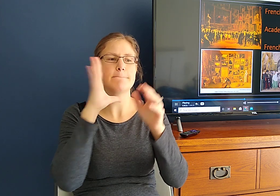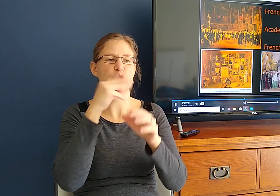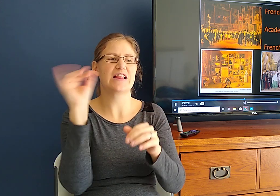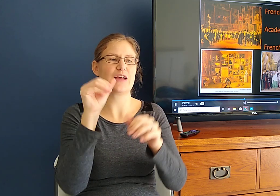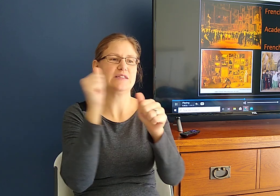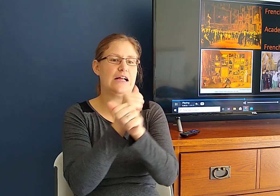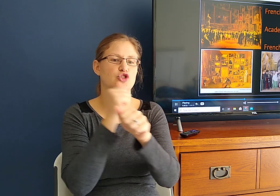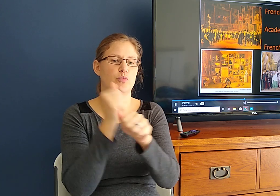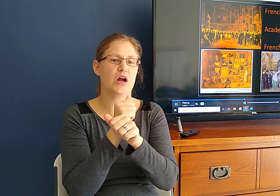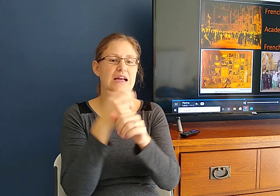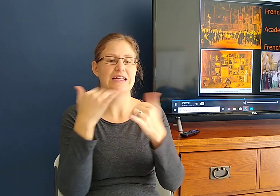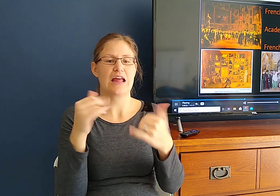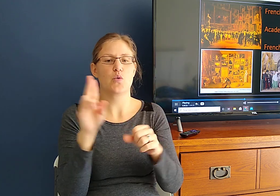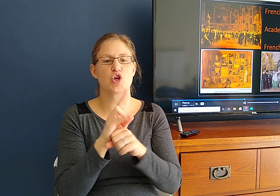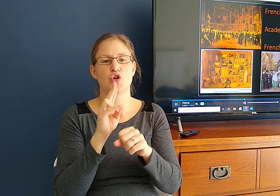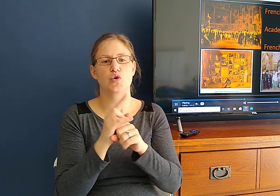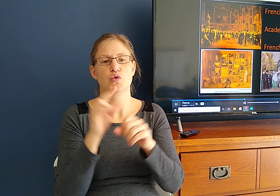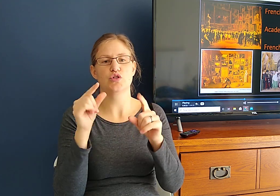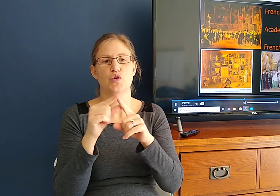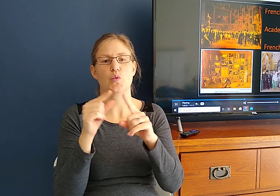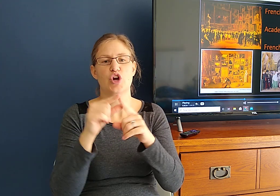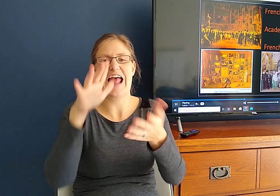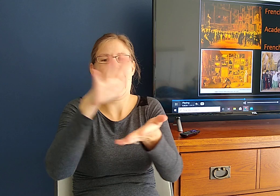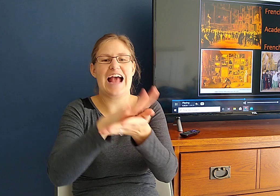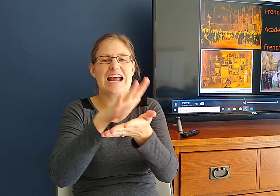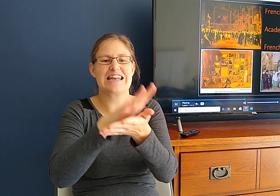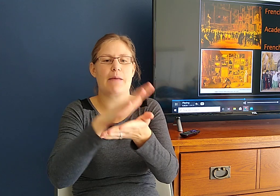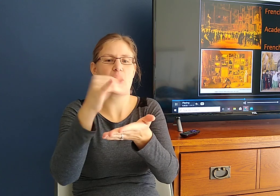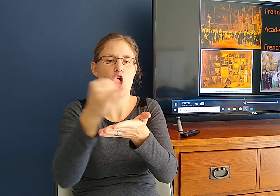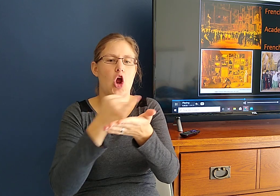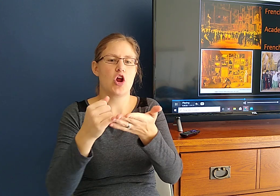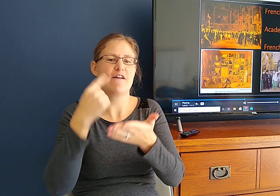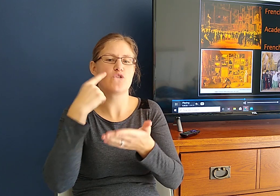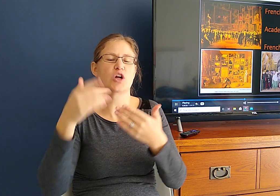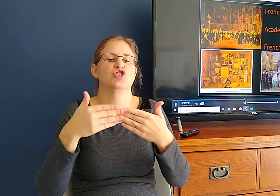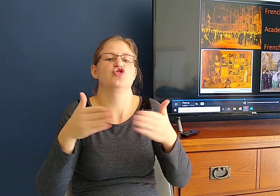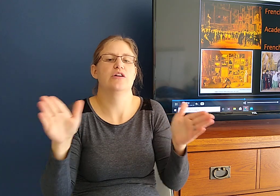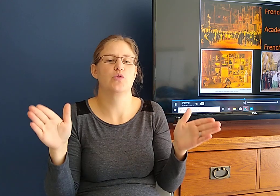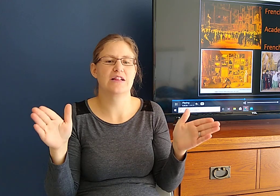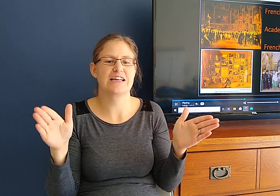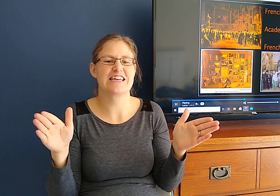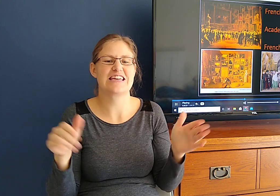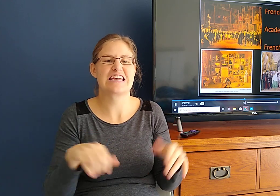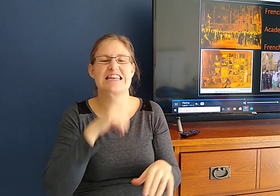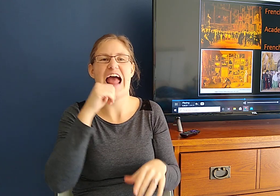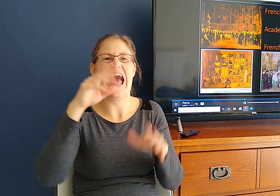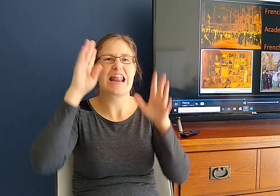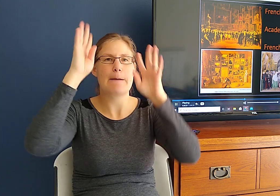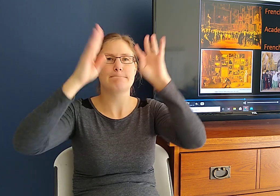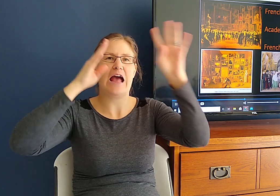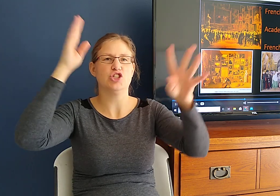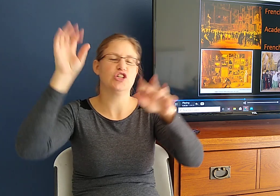we still use the term academic art for generally unimaginative works that